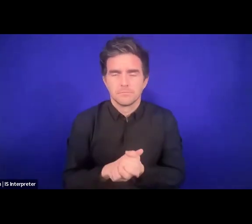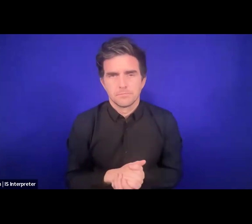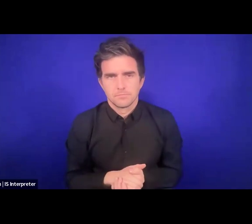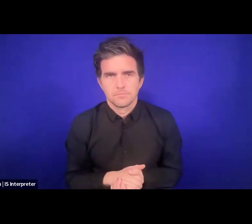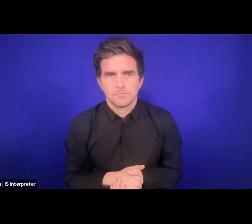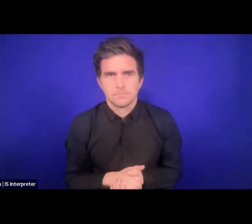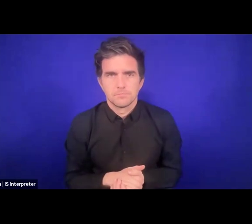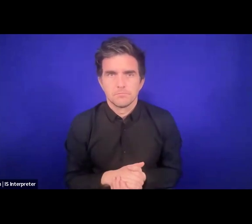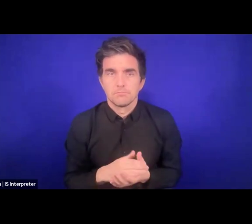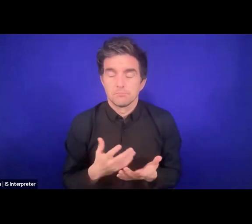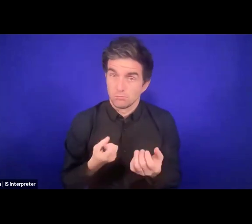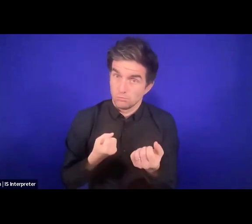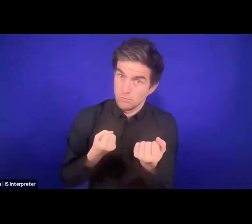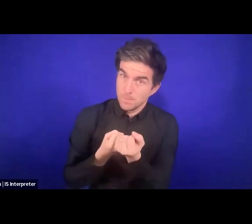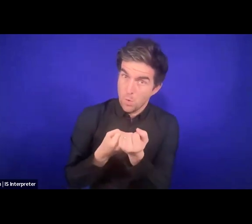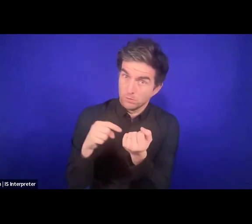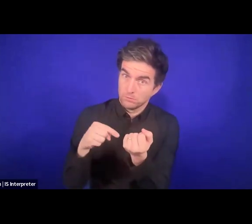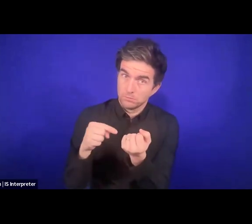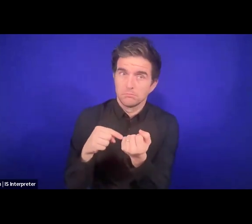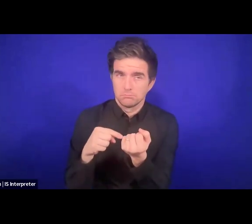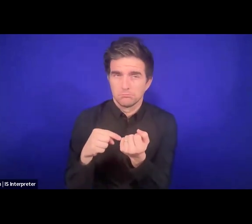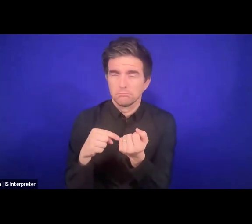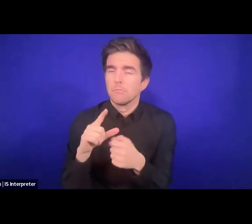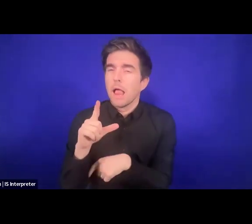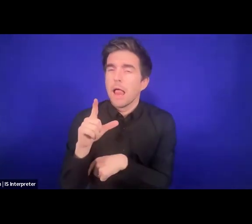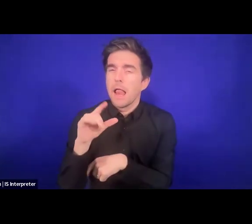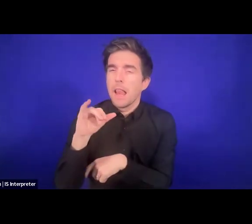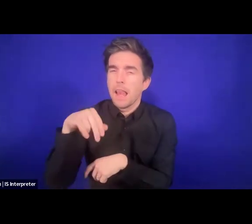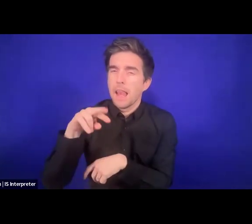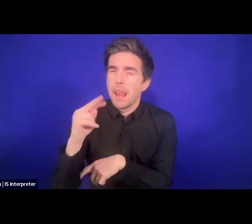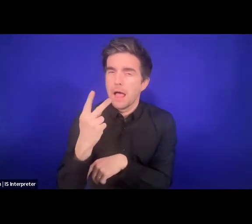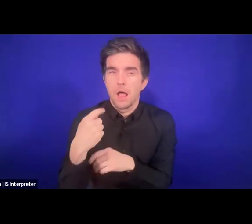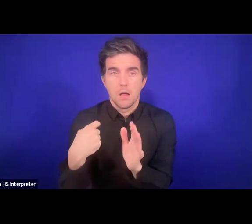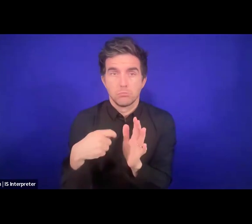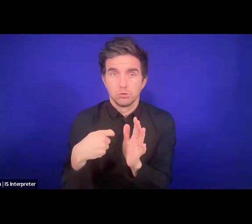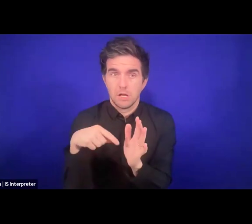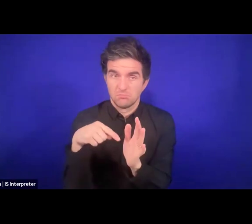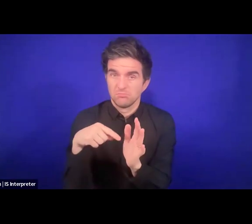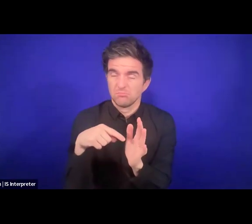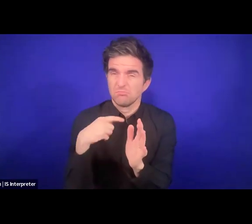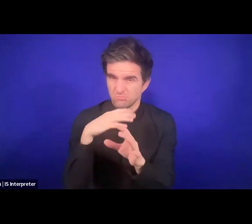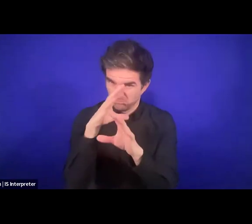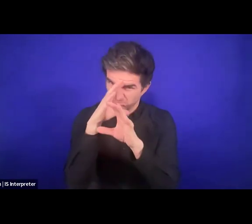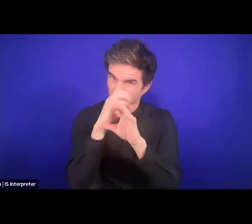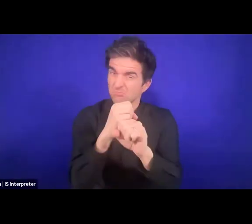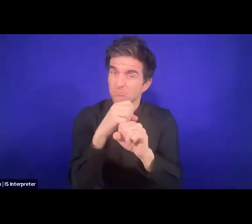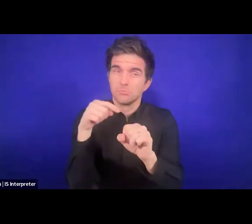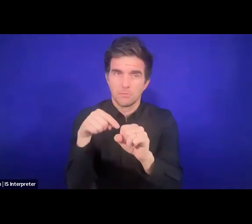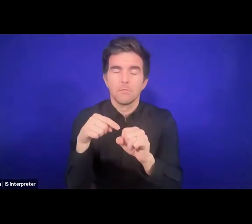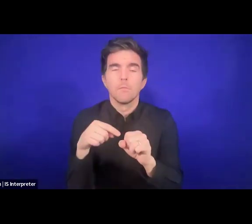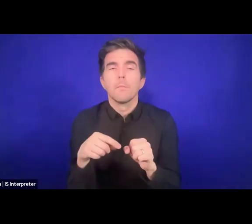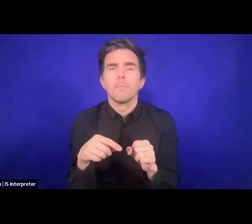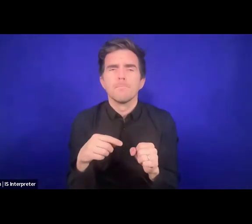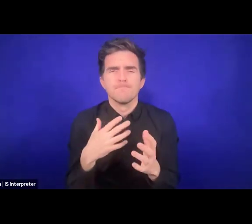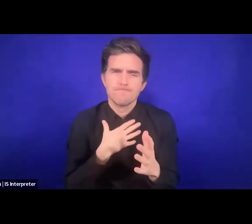LINK project is funded by the Green Climate Fund. It is implemented by Save the Children International, but very